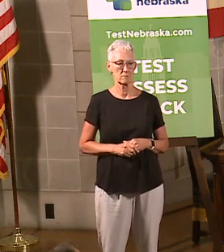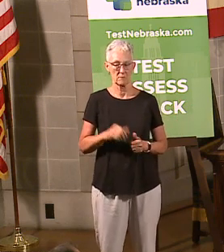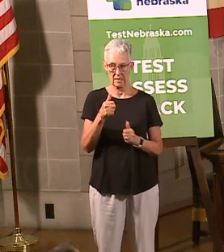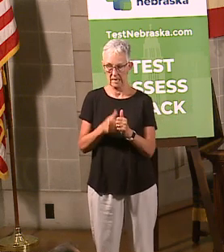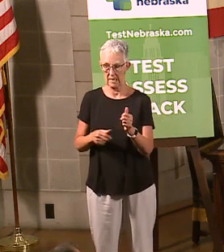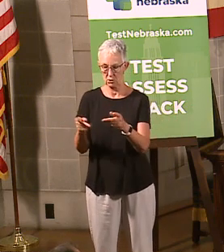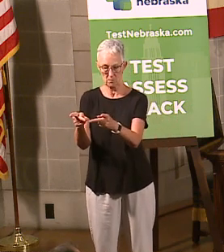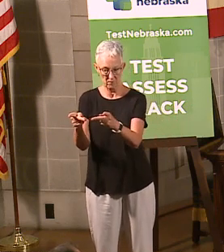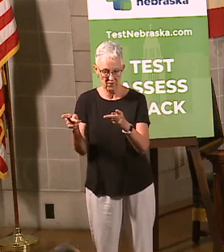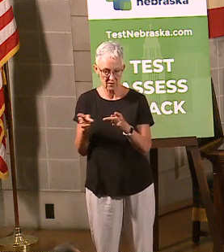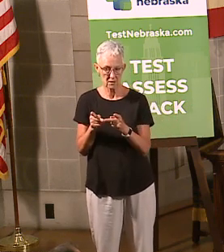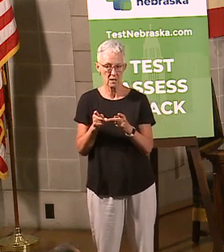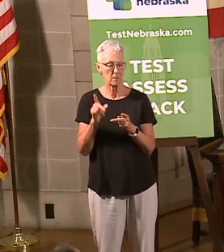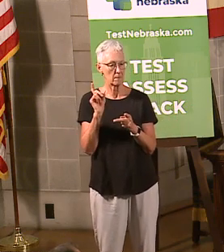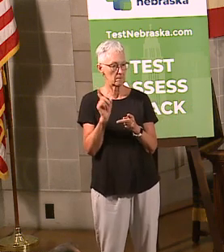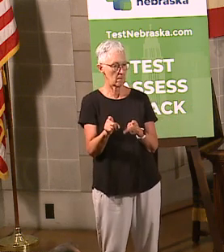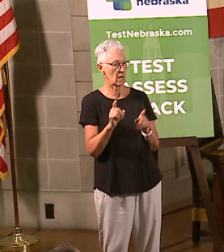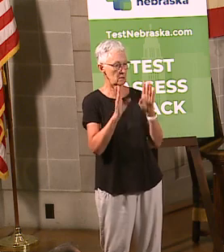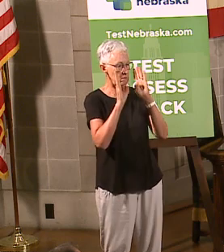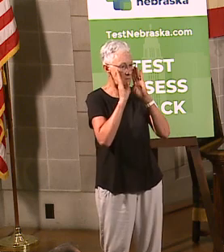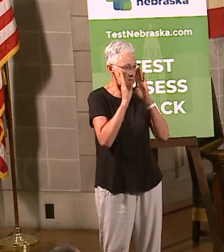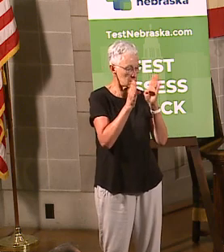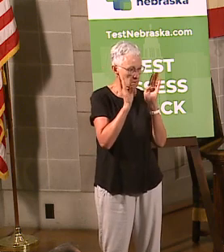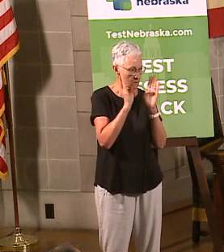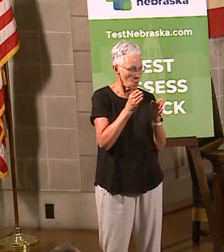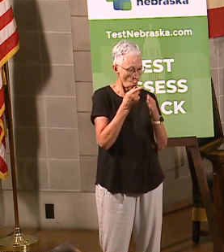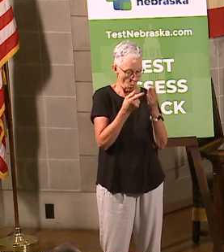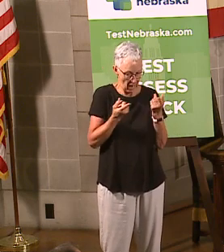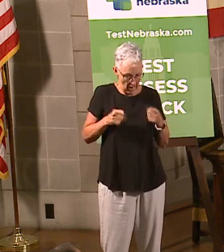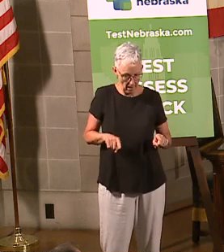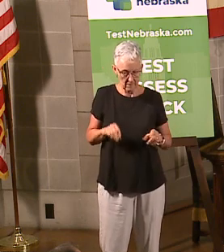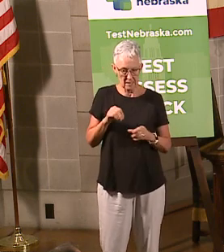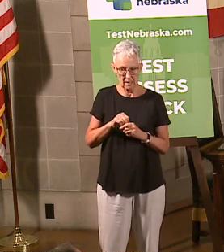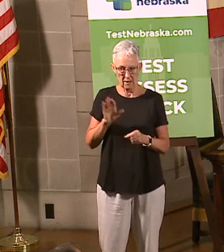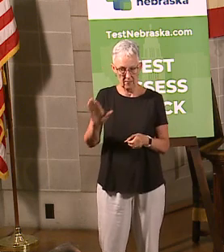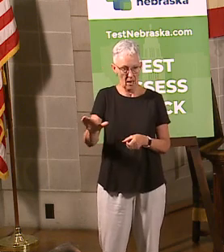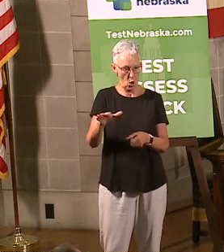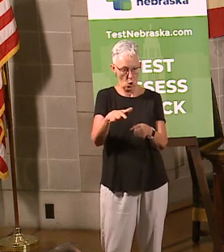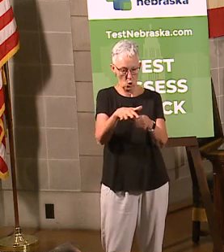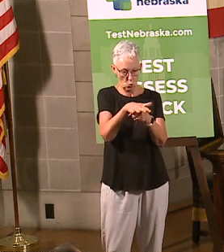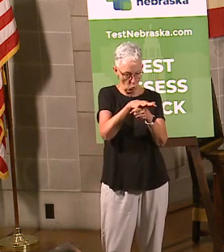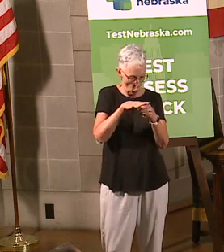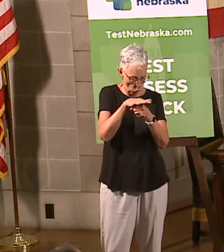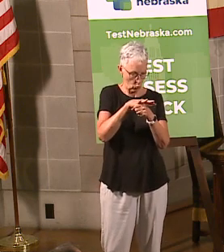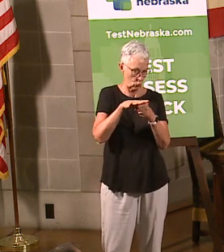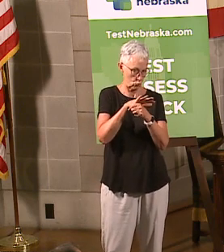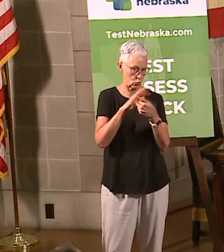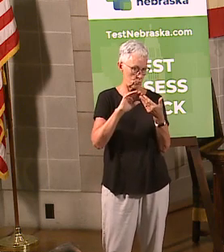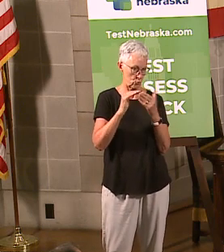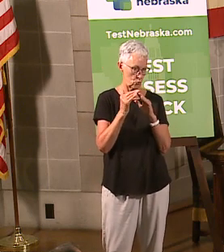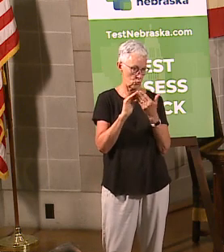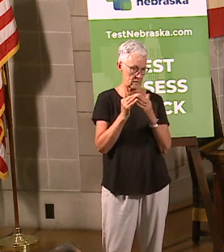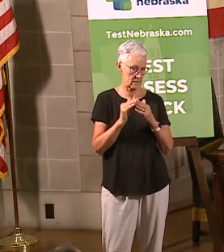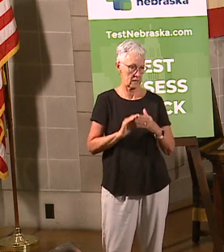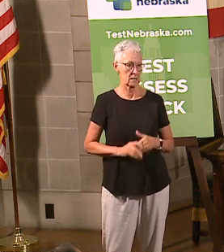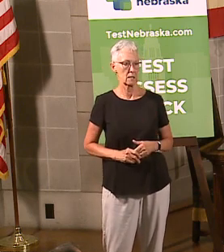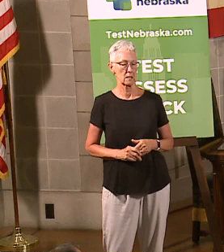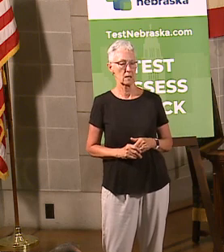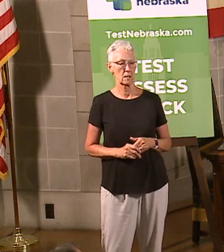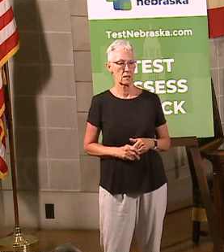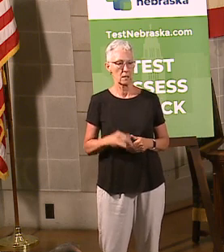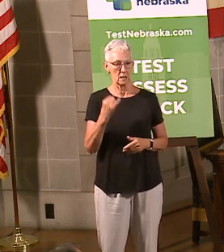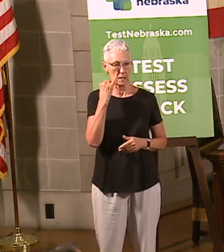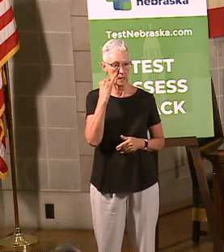also really need to pay close attention to what's going on in their community and local community trends. So if there's